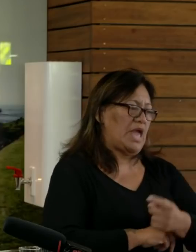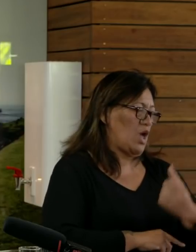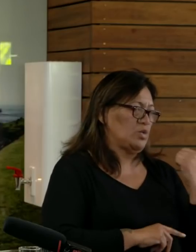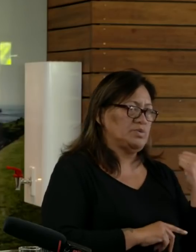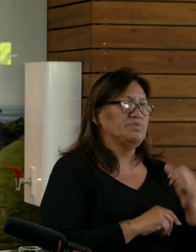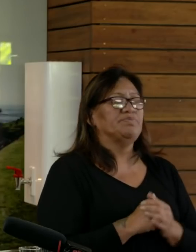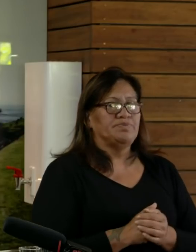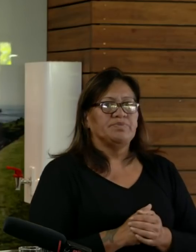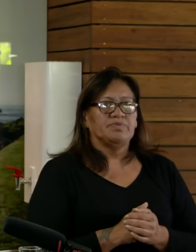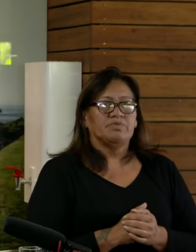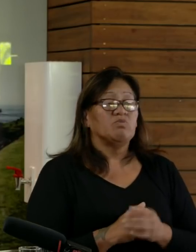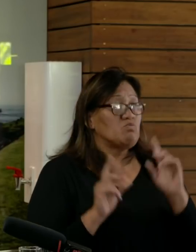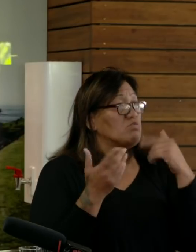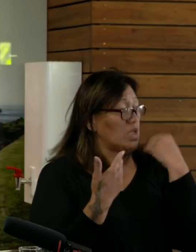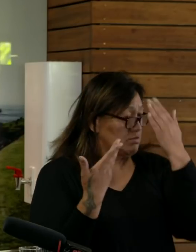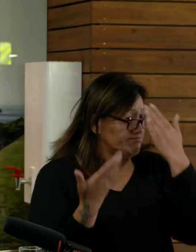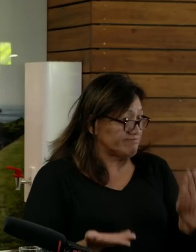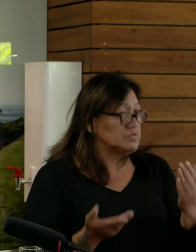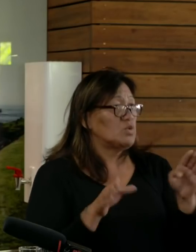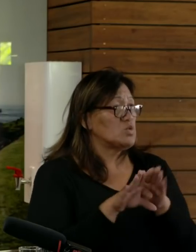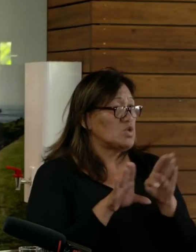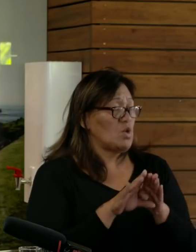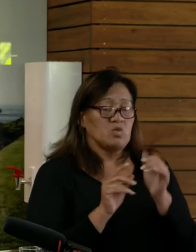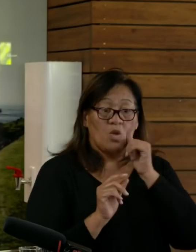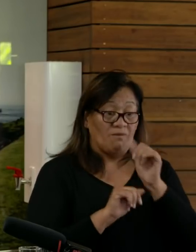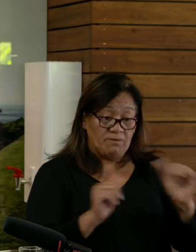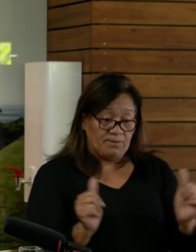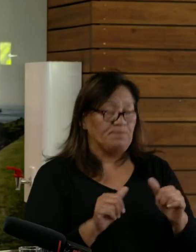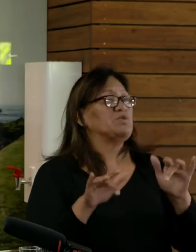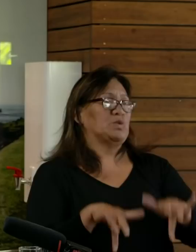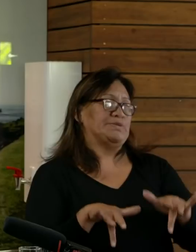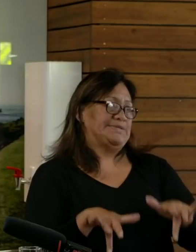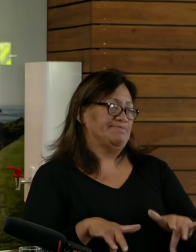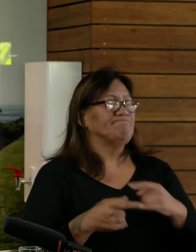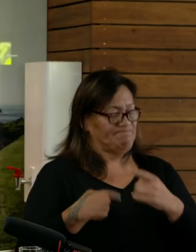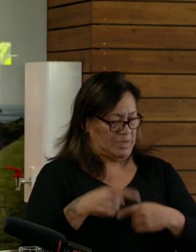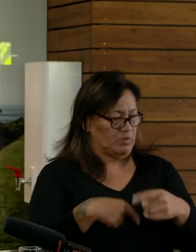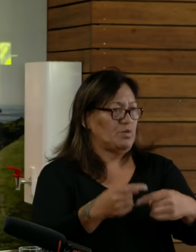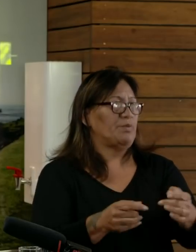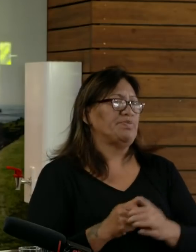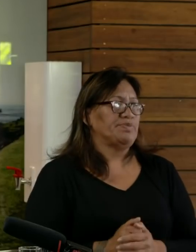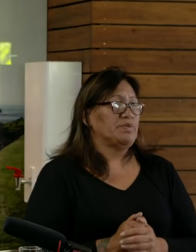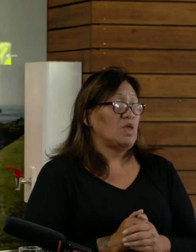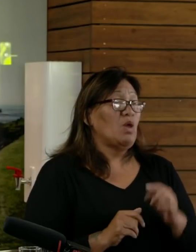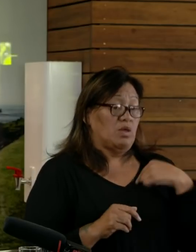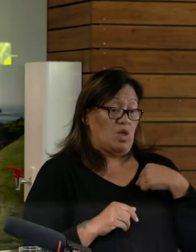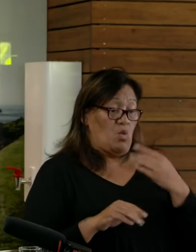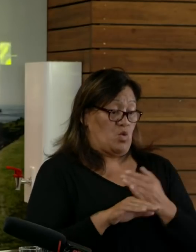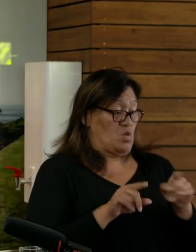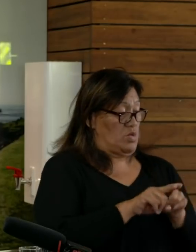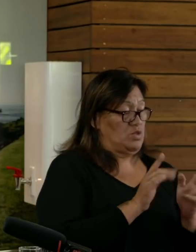And we do acknowledge that the recovery operation is ongoing, and we will continue to work with the New Zealand